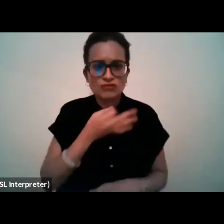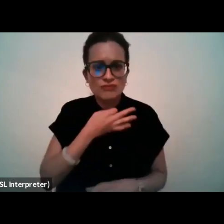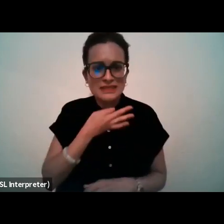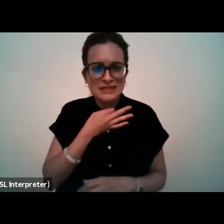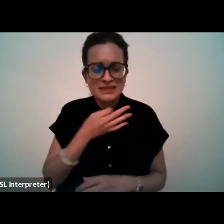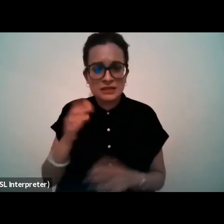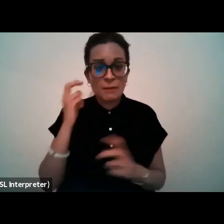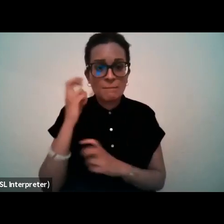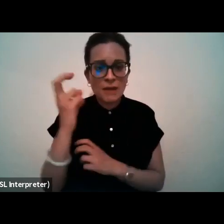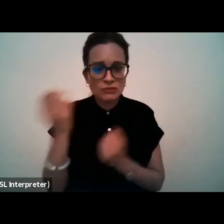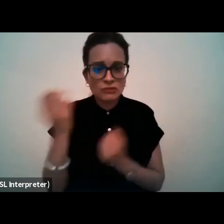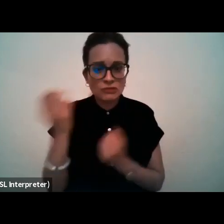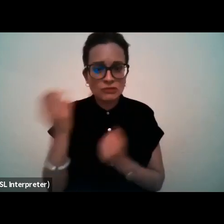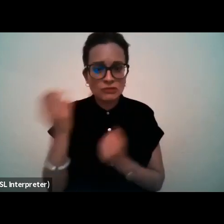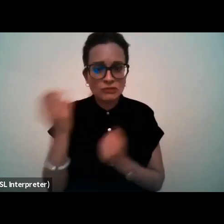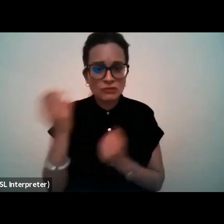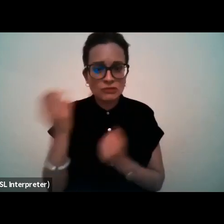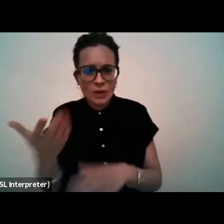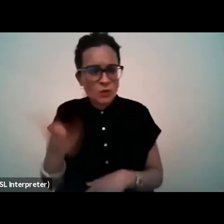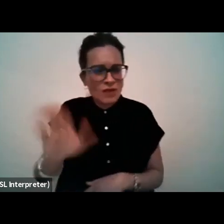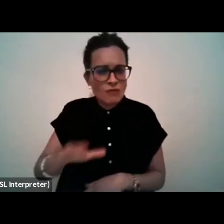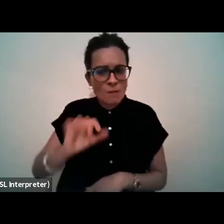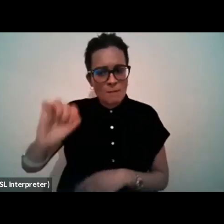are from BAME communities.